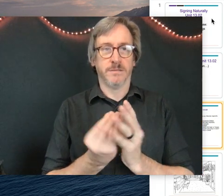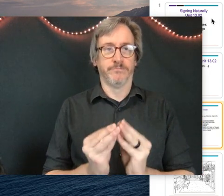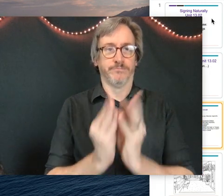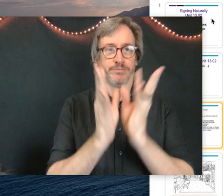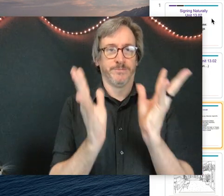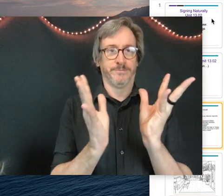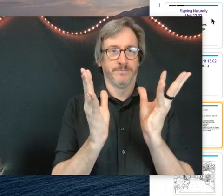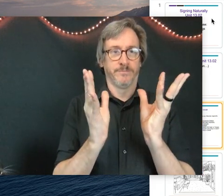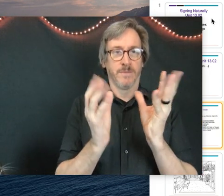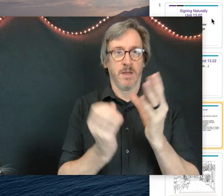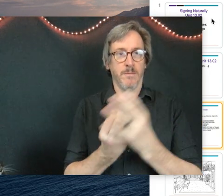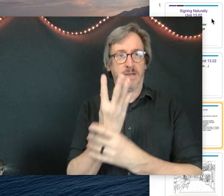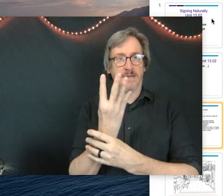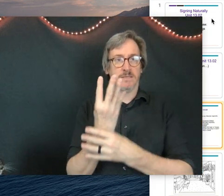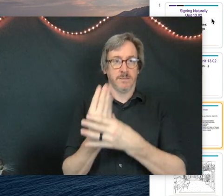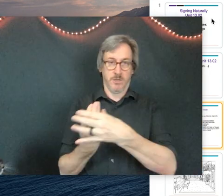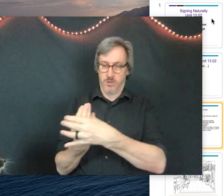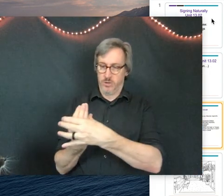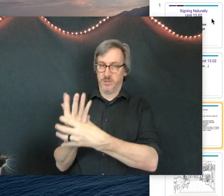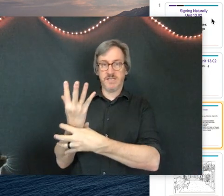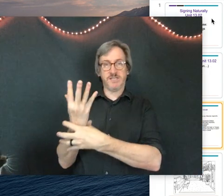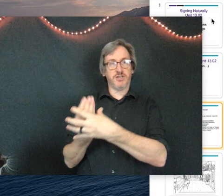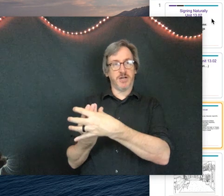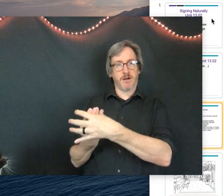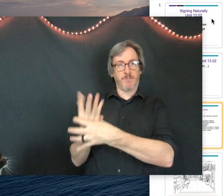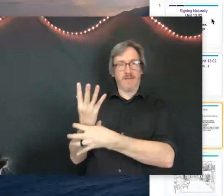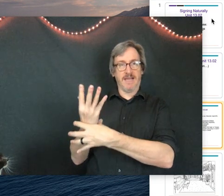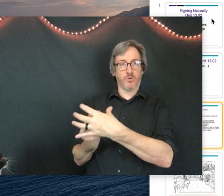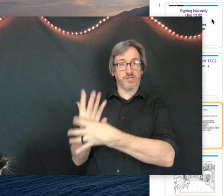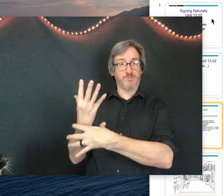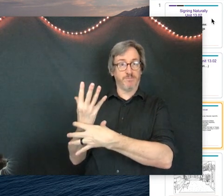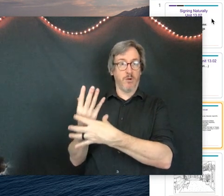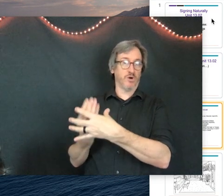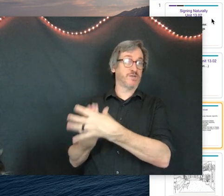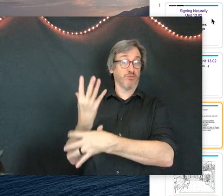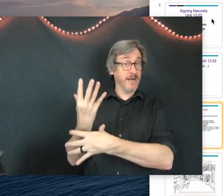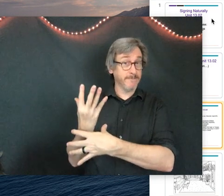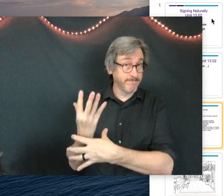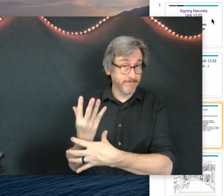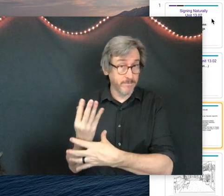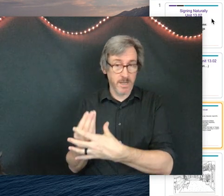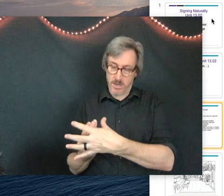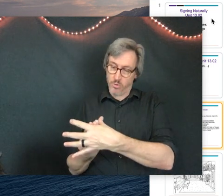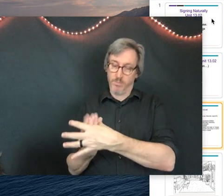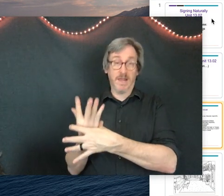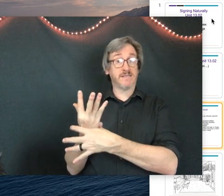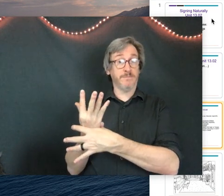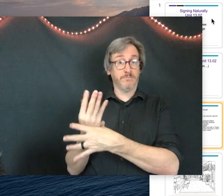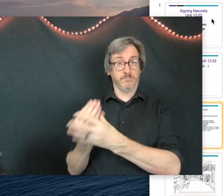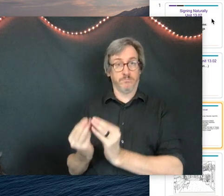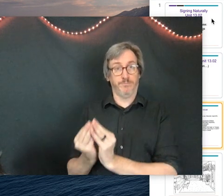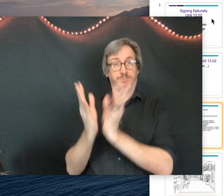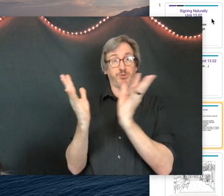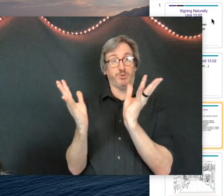plant. Plant. This is the generic plant or spring or